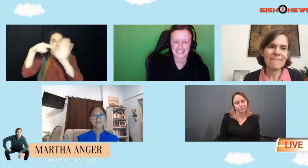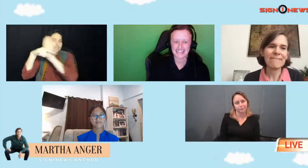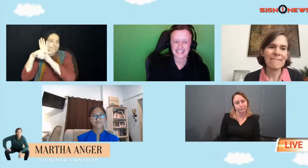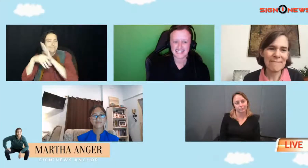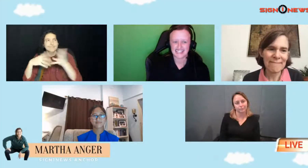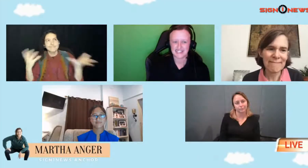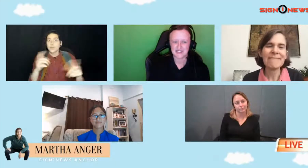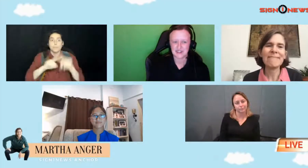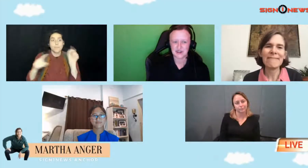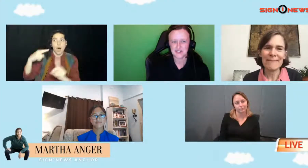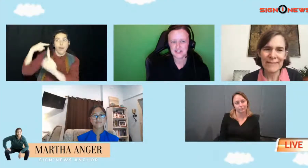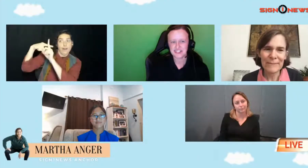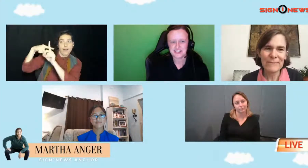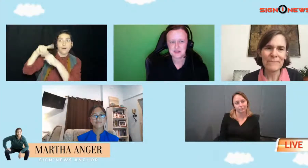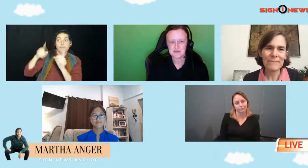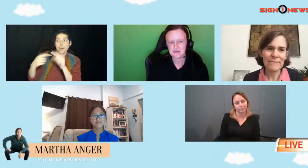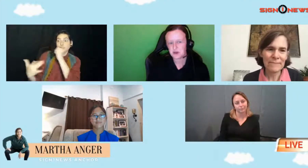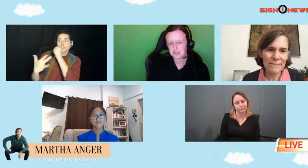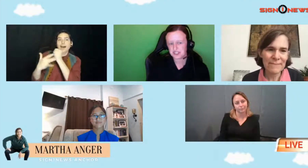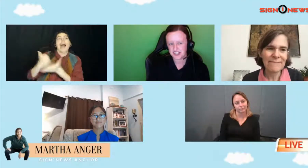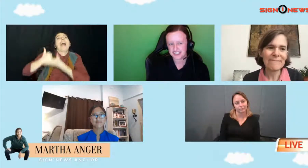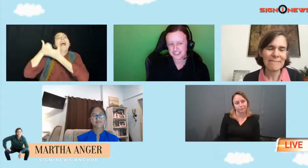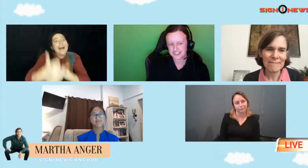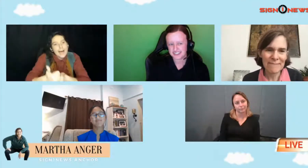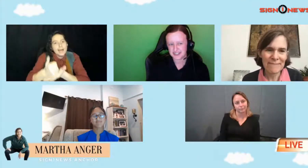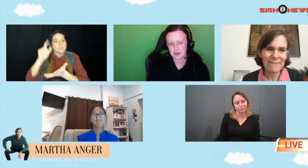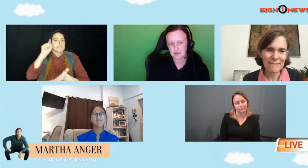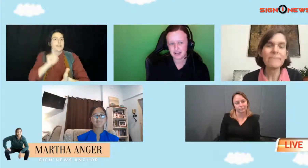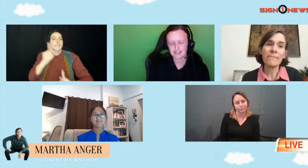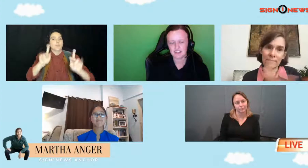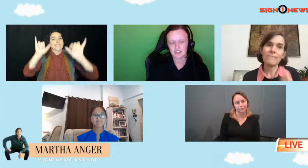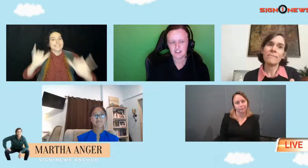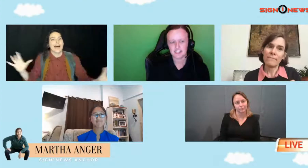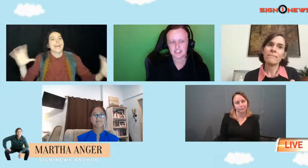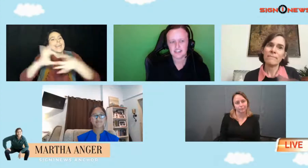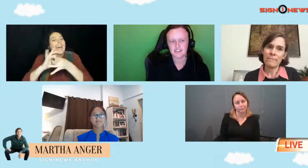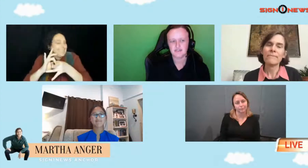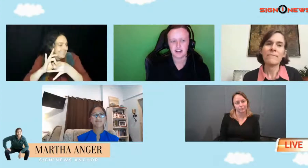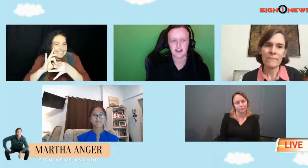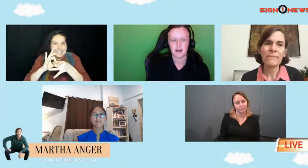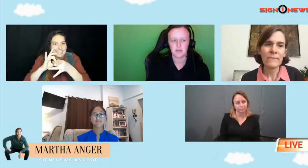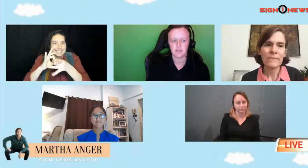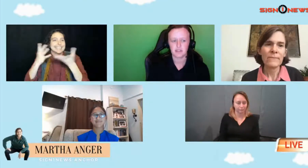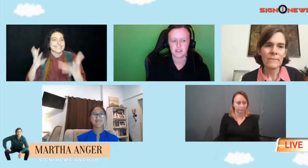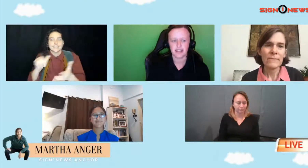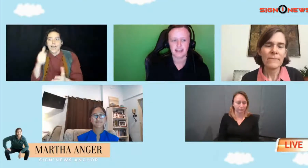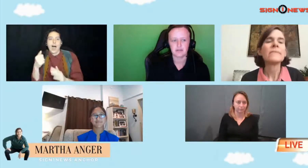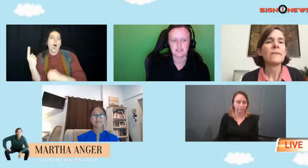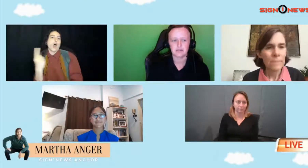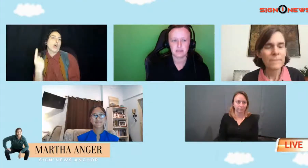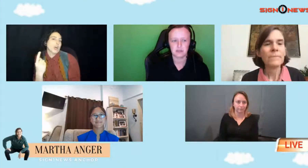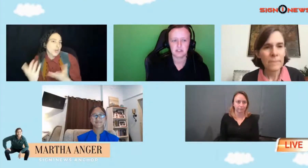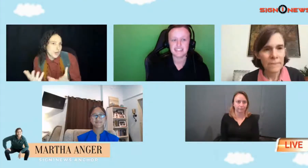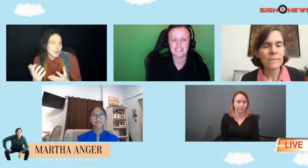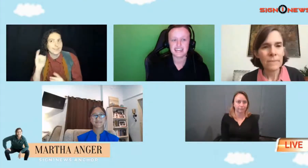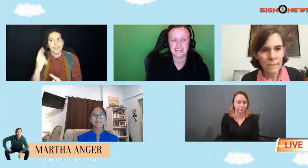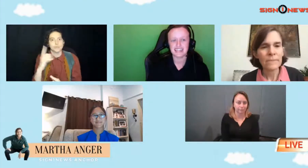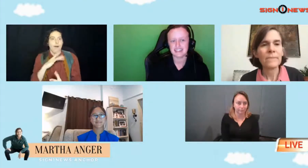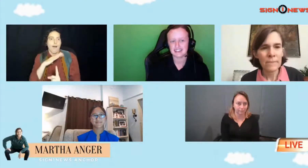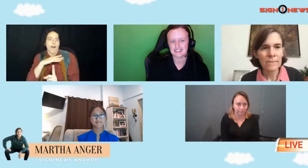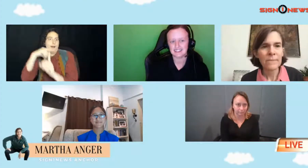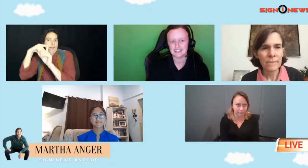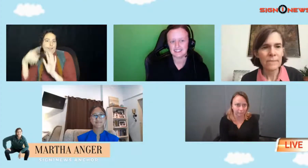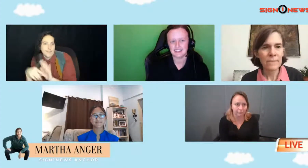day. So there is some pros and cons there. But technology is very helpful, and it helps deaf people